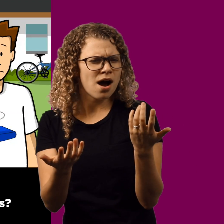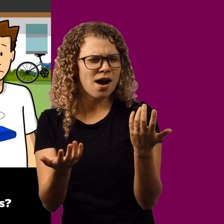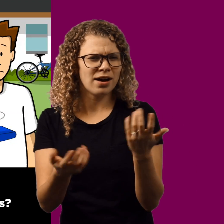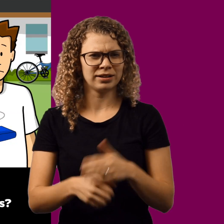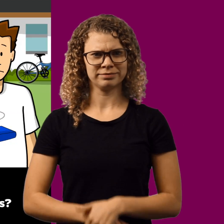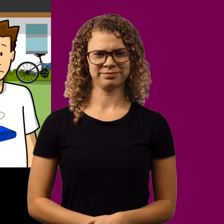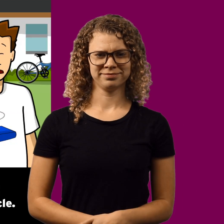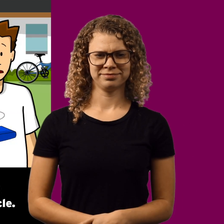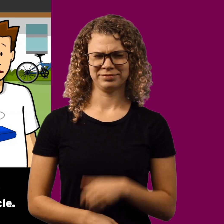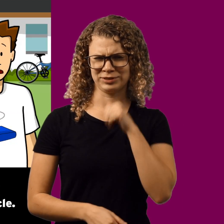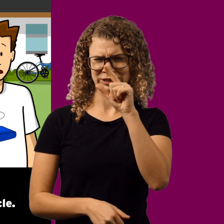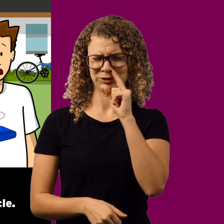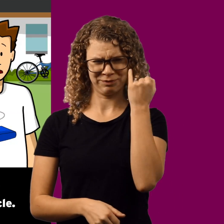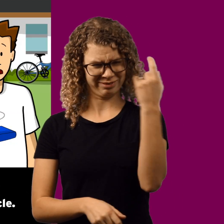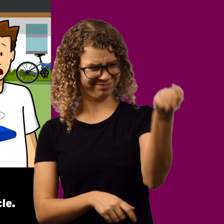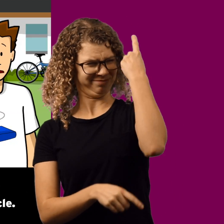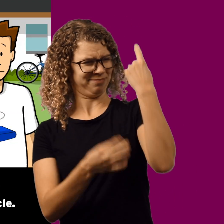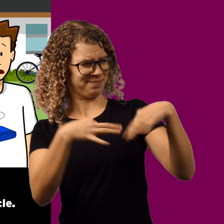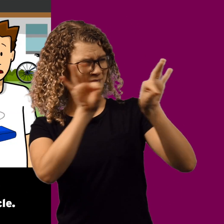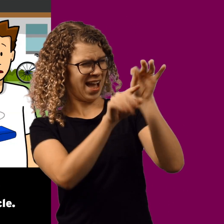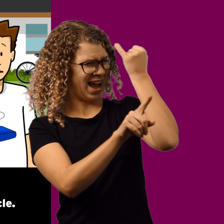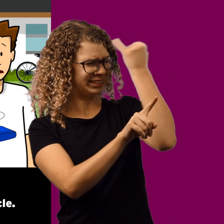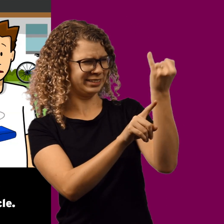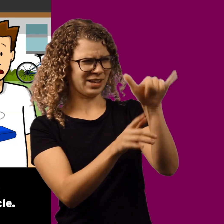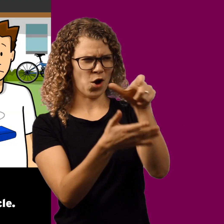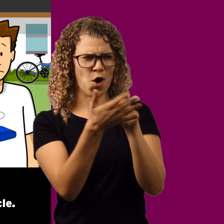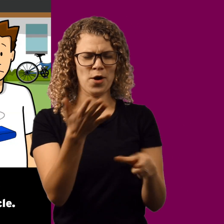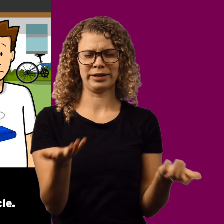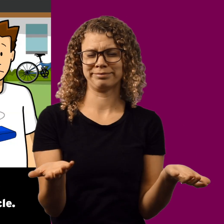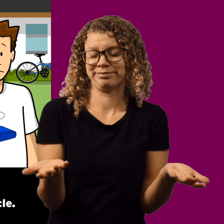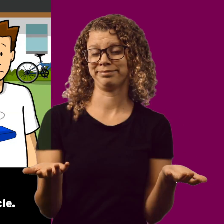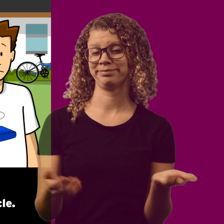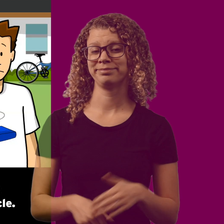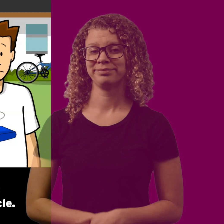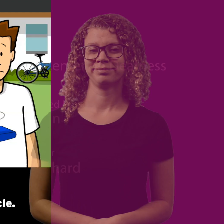do you mean we can't stop riding our bikes? I'm not so sure you got the main idea of that article.